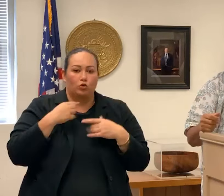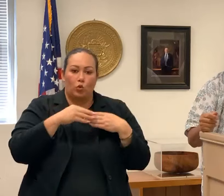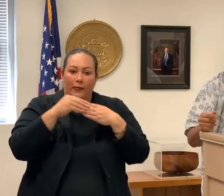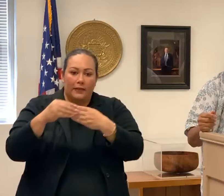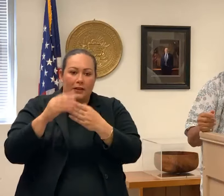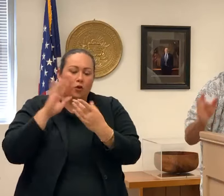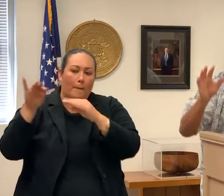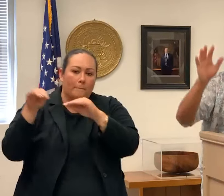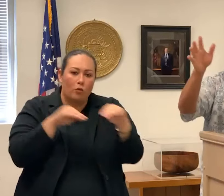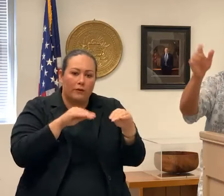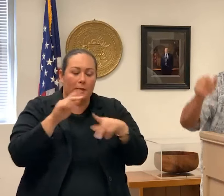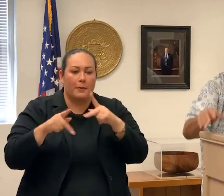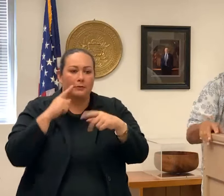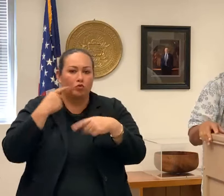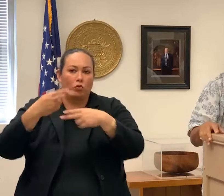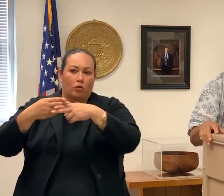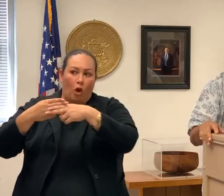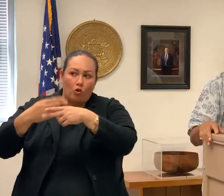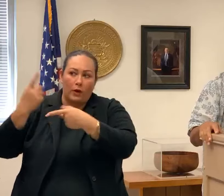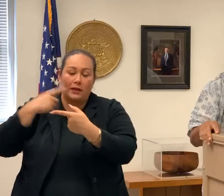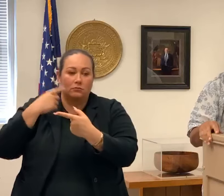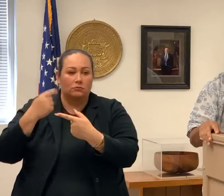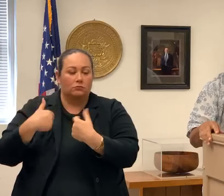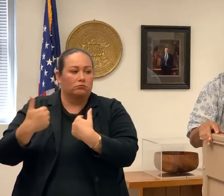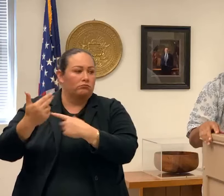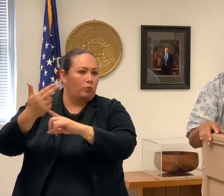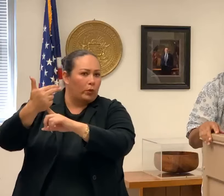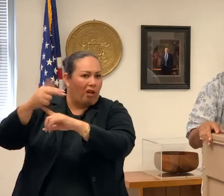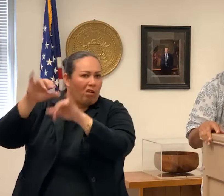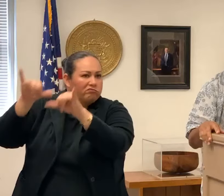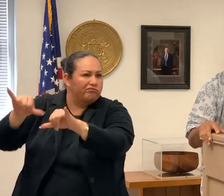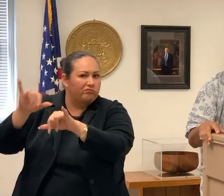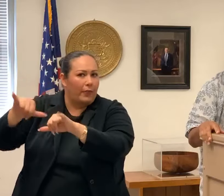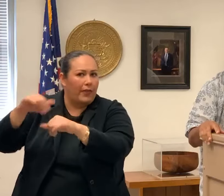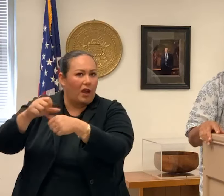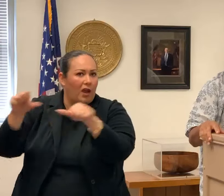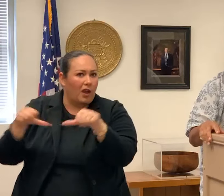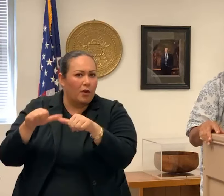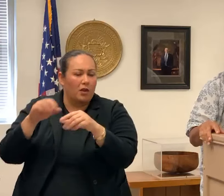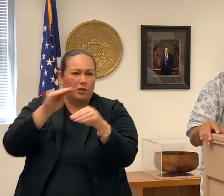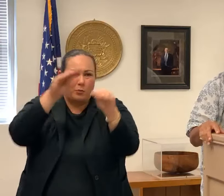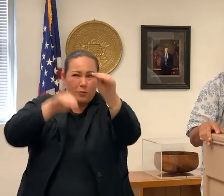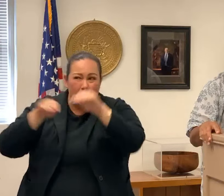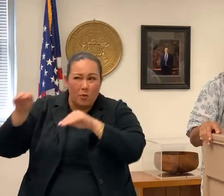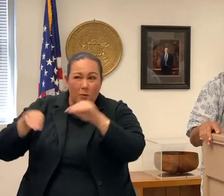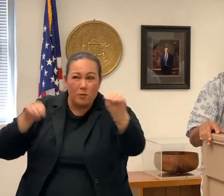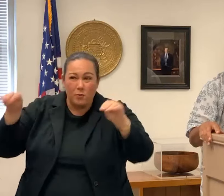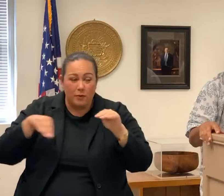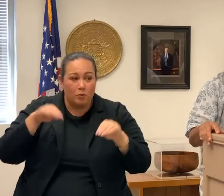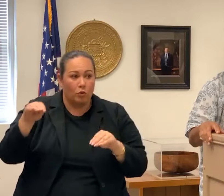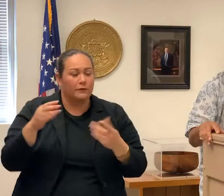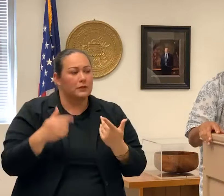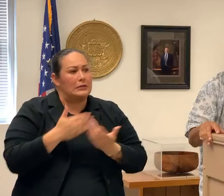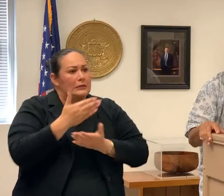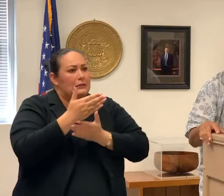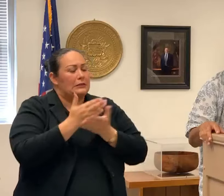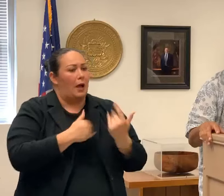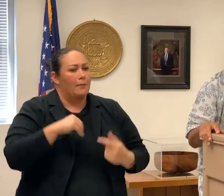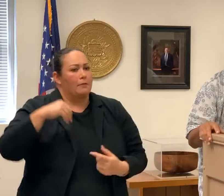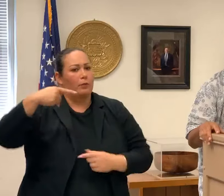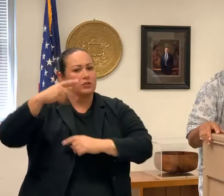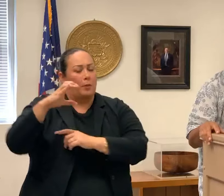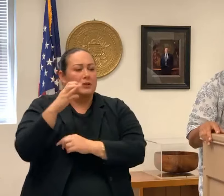their congregate shelters into hotels, and we were very, very fortunate because we had a few hotels, and I've said it in a few press conferences, that stepped